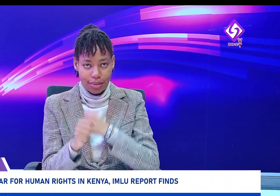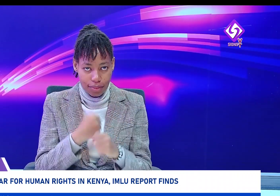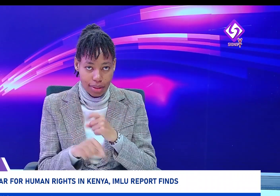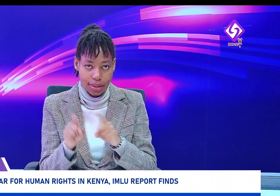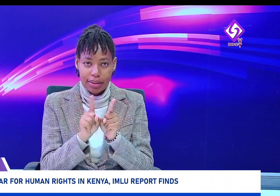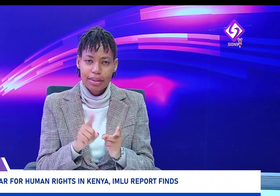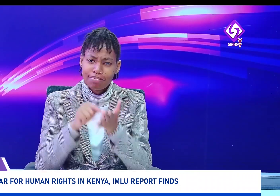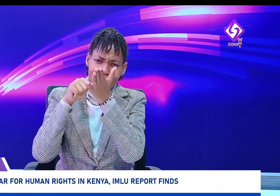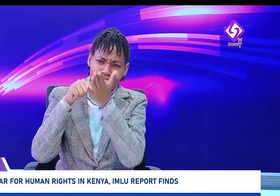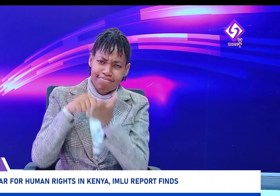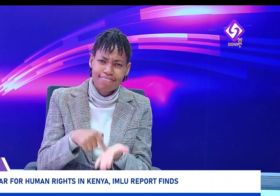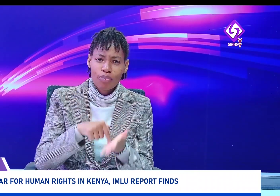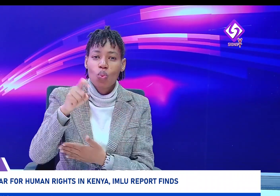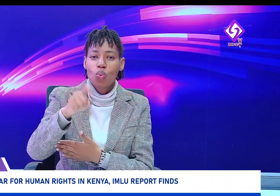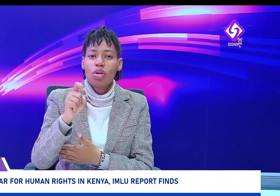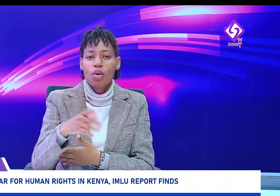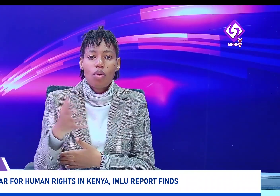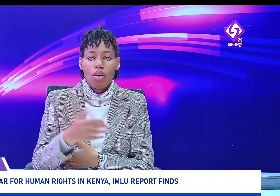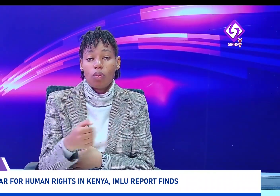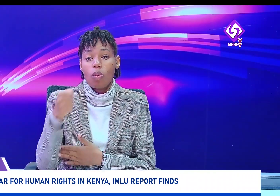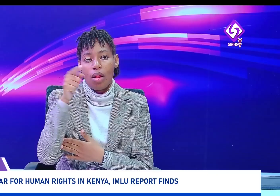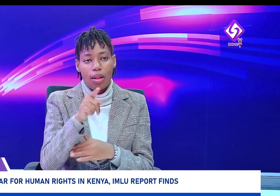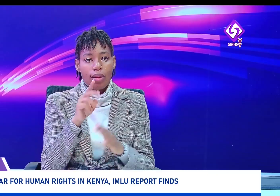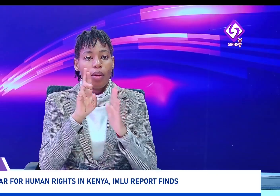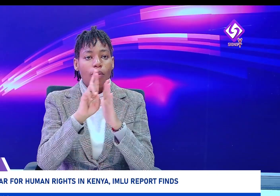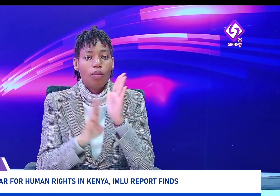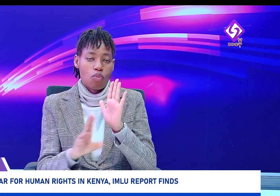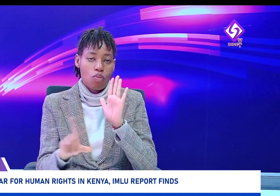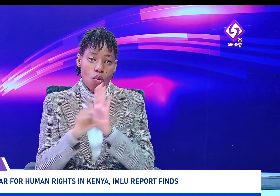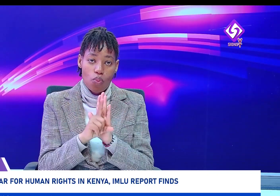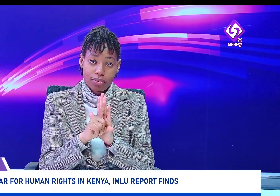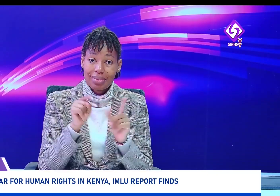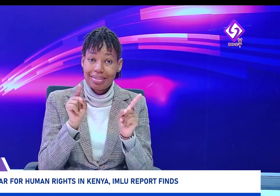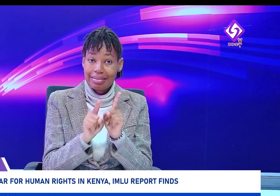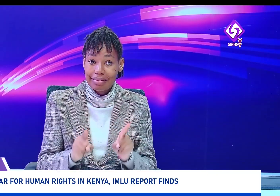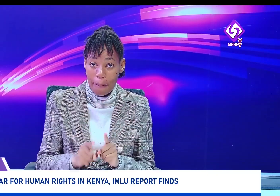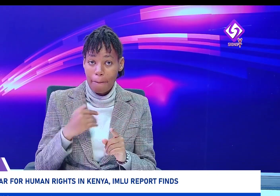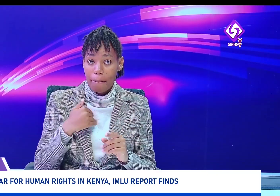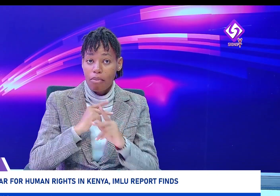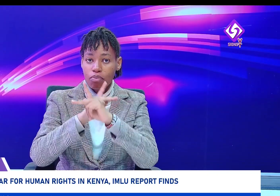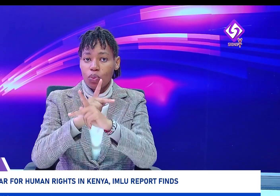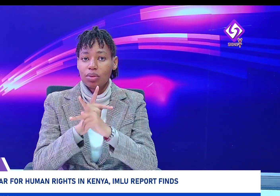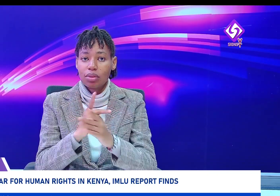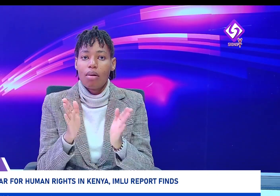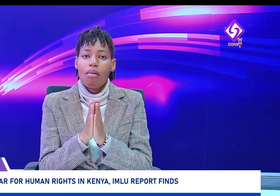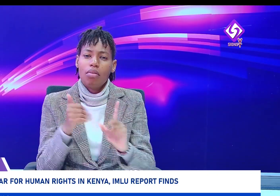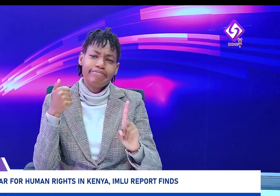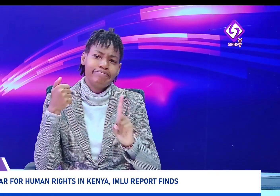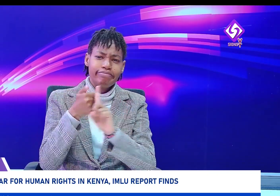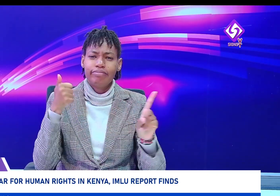action, emphasizing the crucial need to uphold the rule of law as the essential